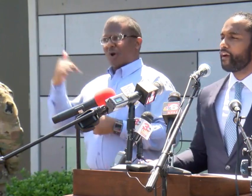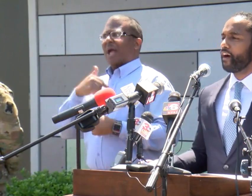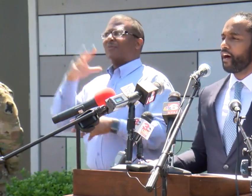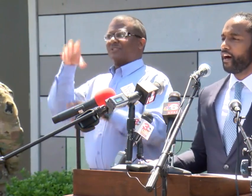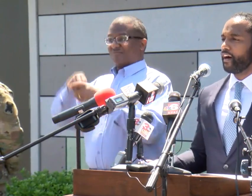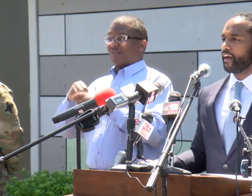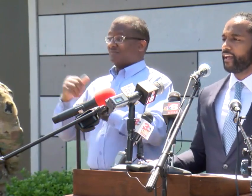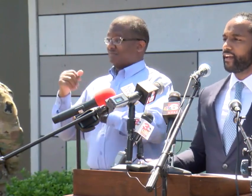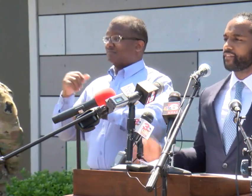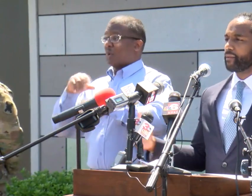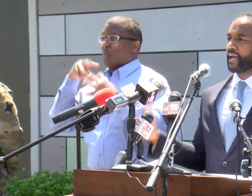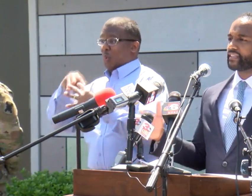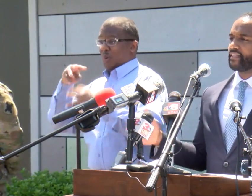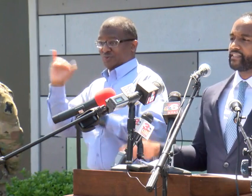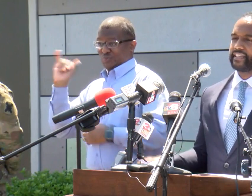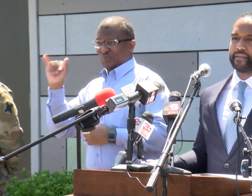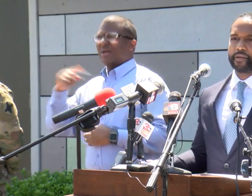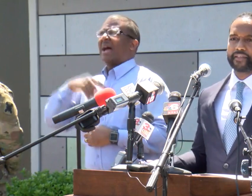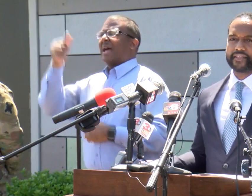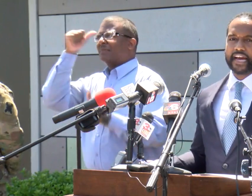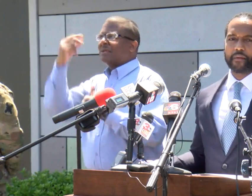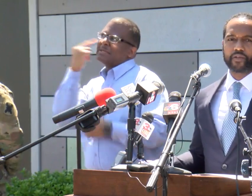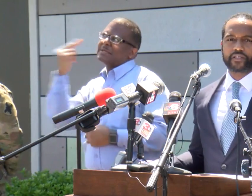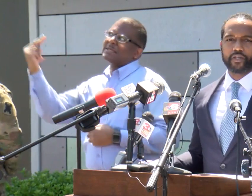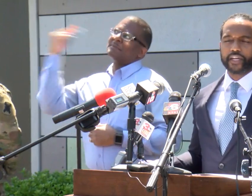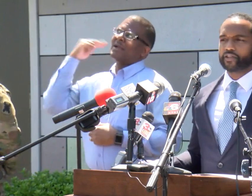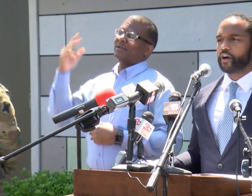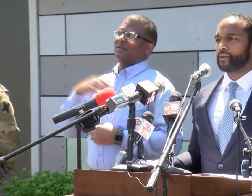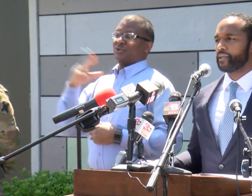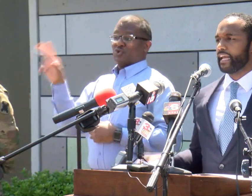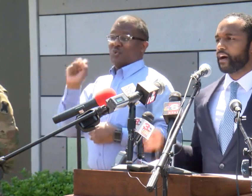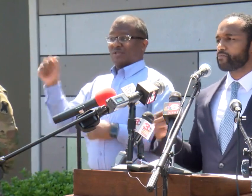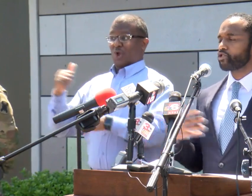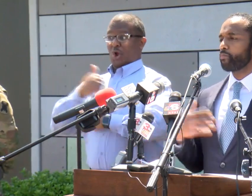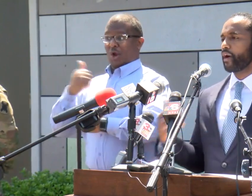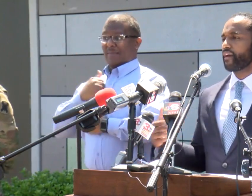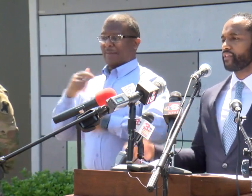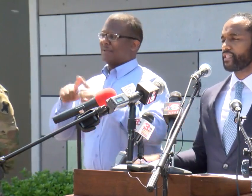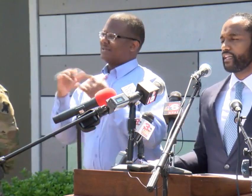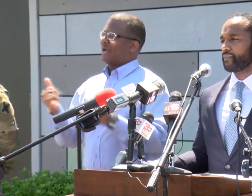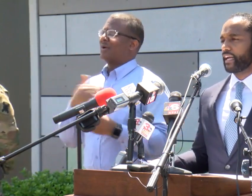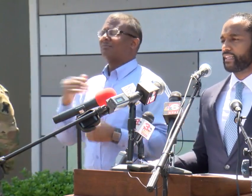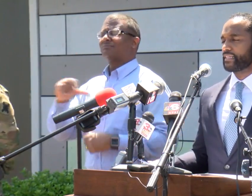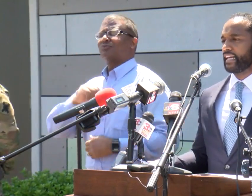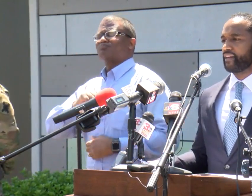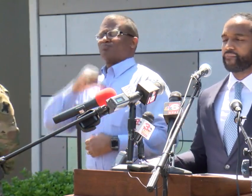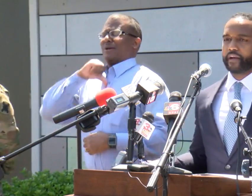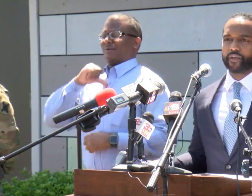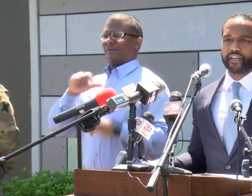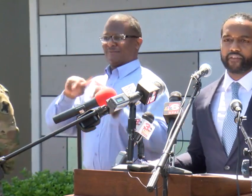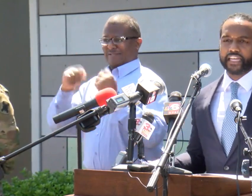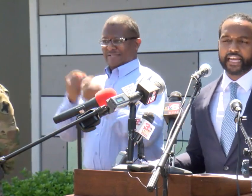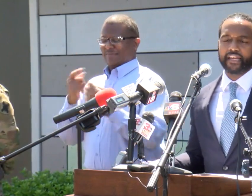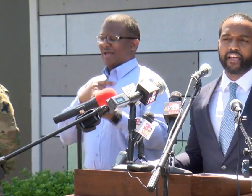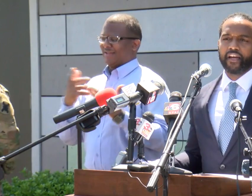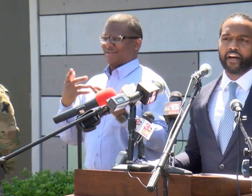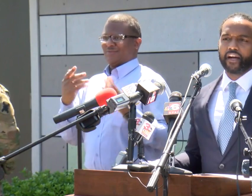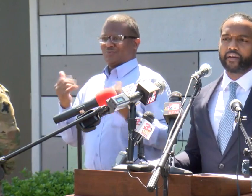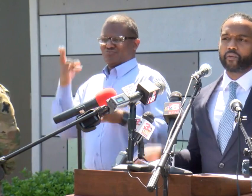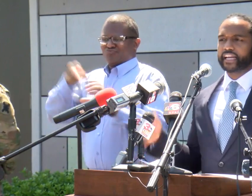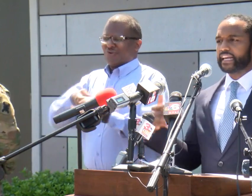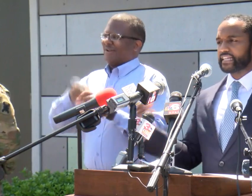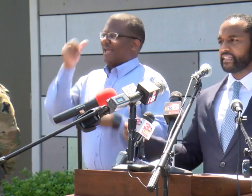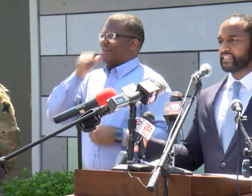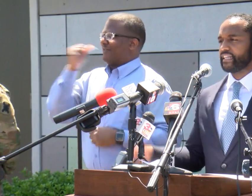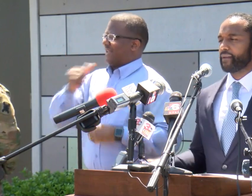war. And I think back to that team at the time was the U.S. Army, but now I'm so proud of the team that I get to stand and fight with every day.